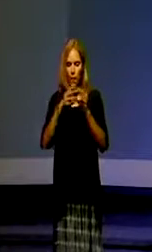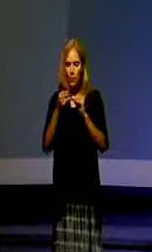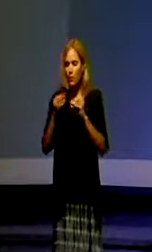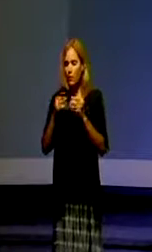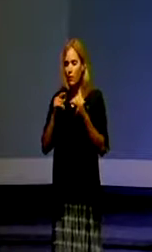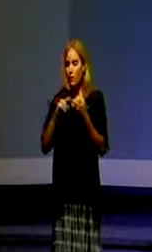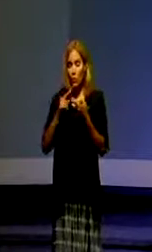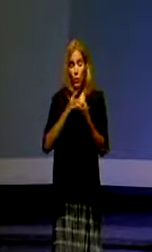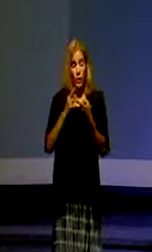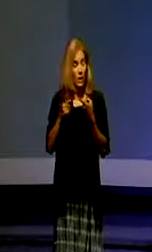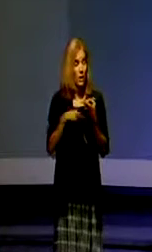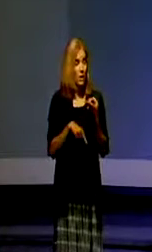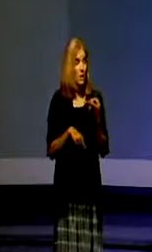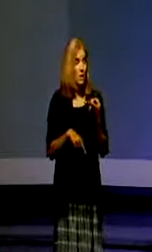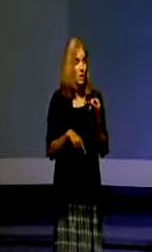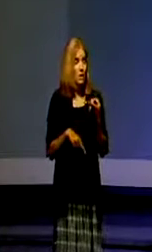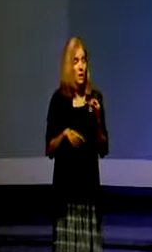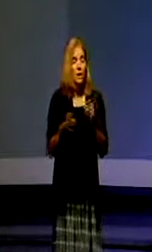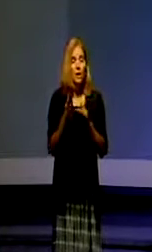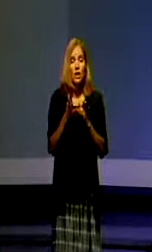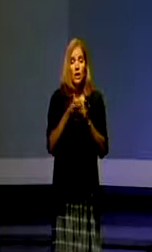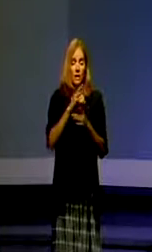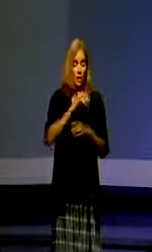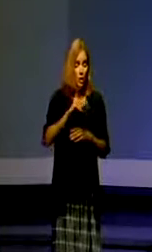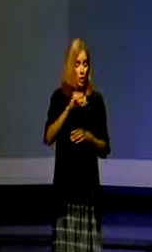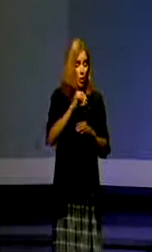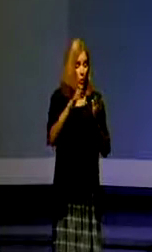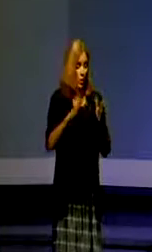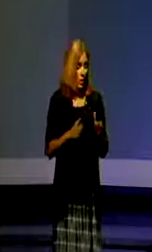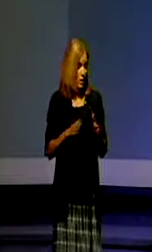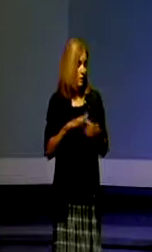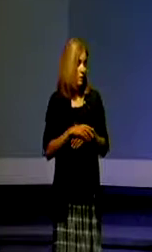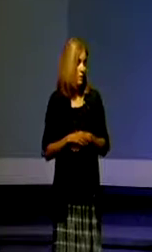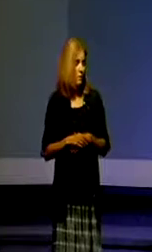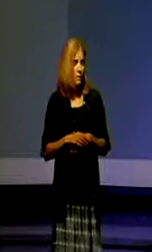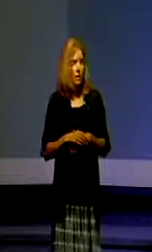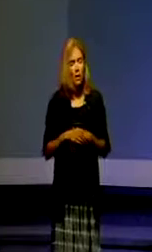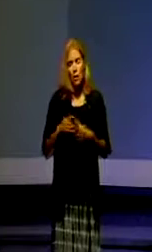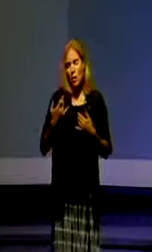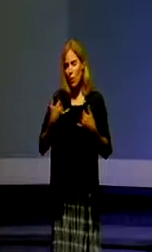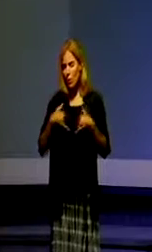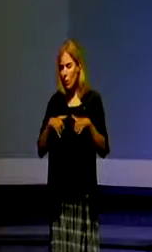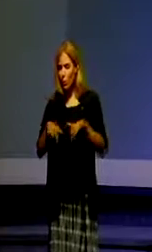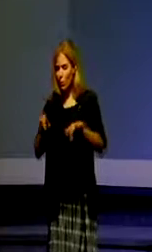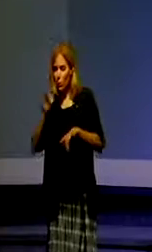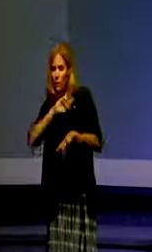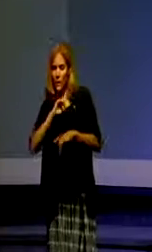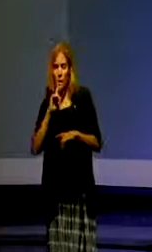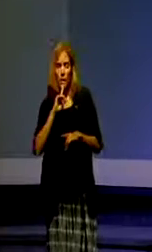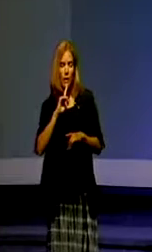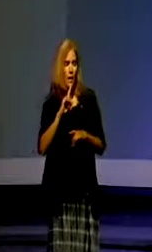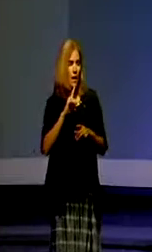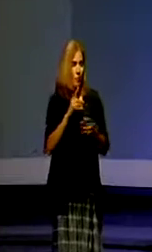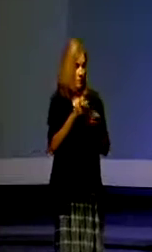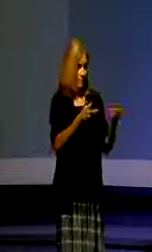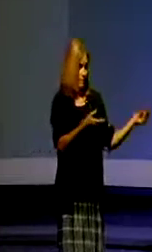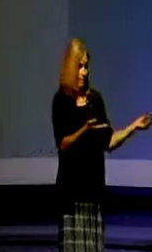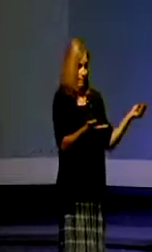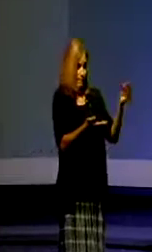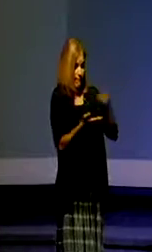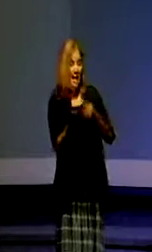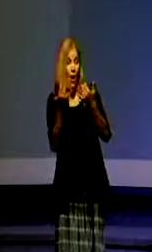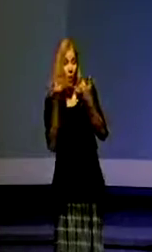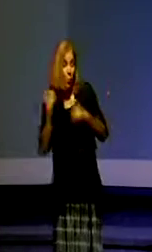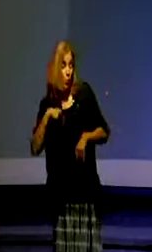first week, that Jesus is the sower of the seed. Yet we, through the Great Commission, have been handed the baton. We are now